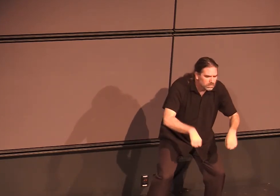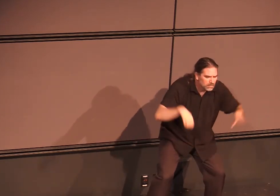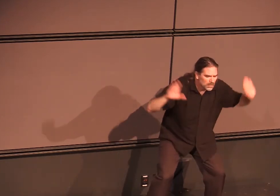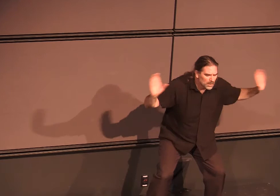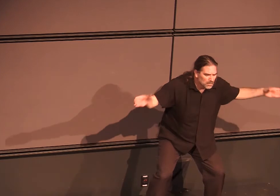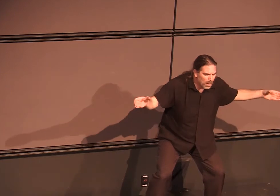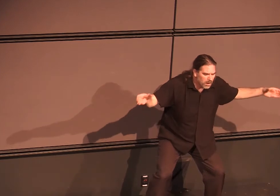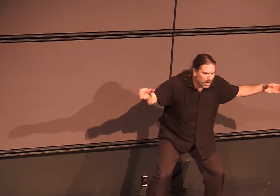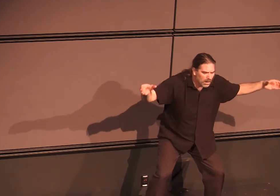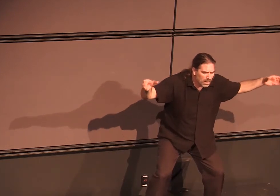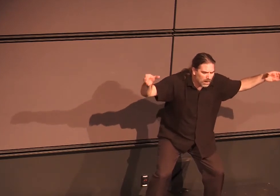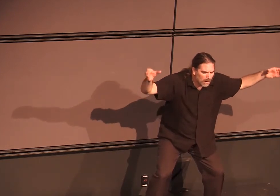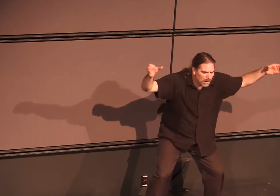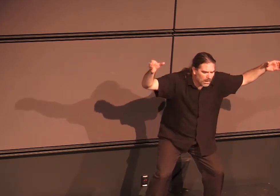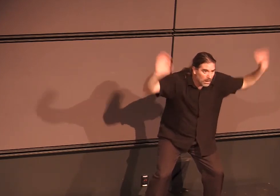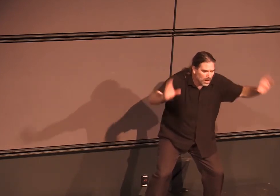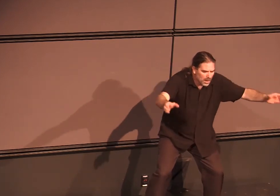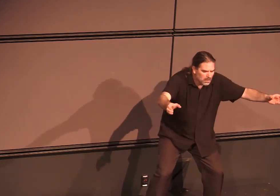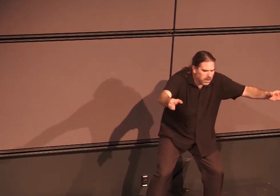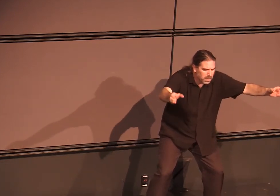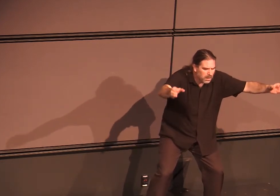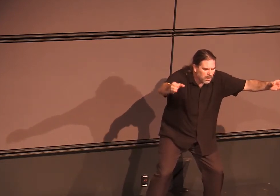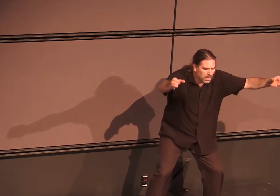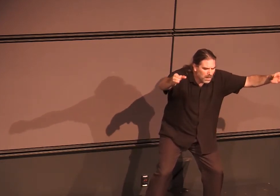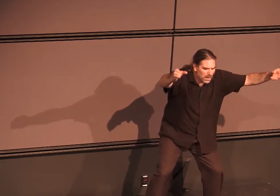Greenhorn Charlie under poles